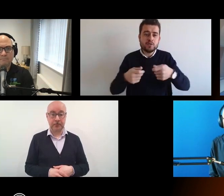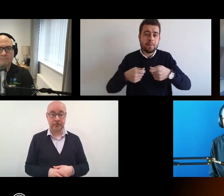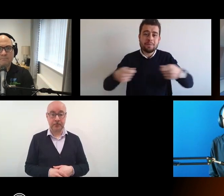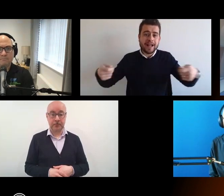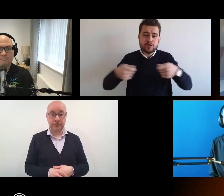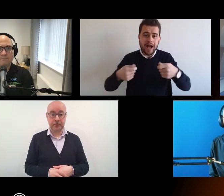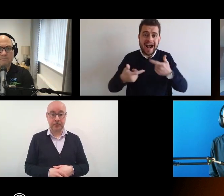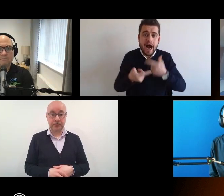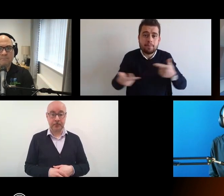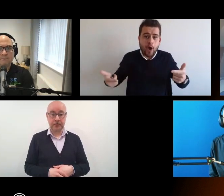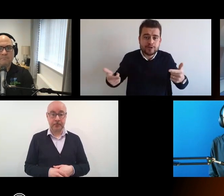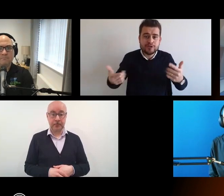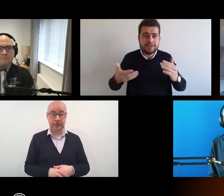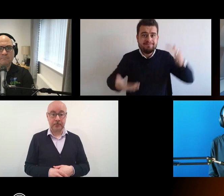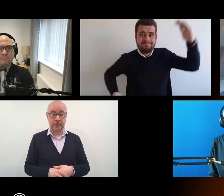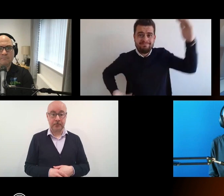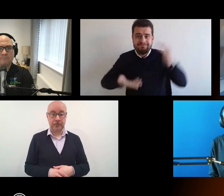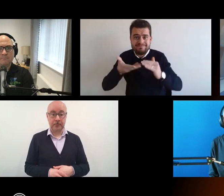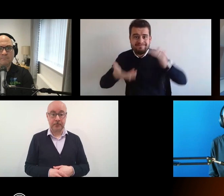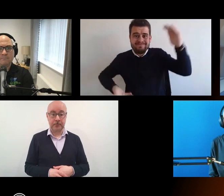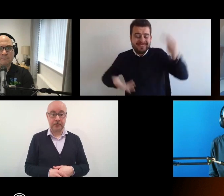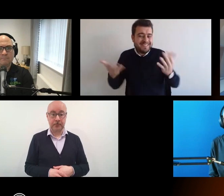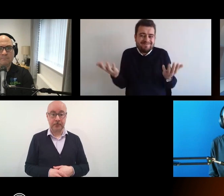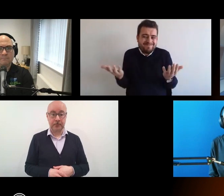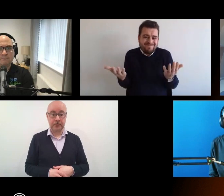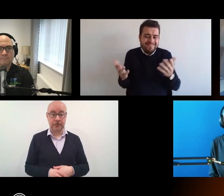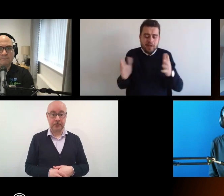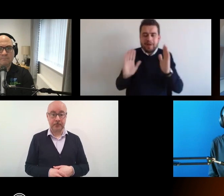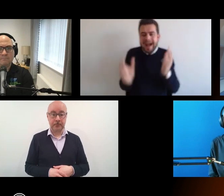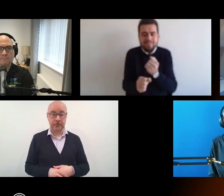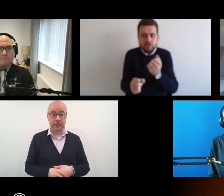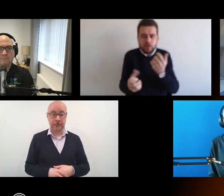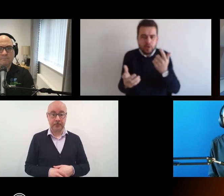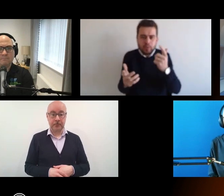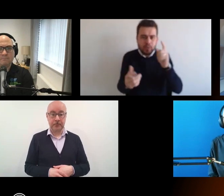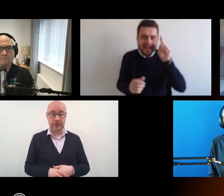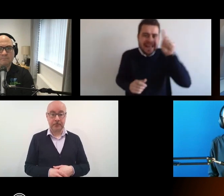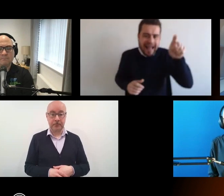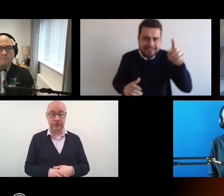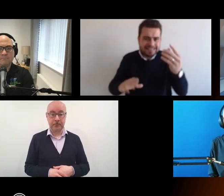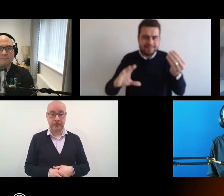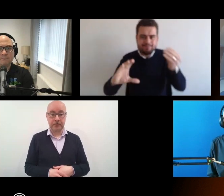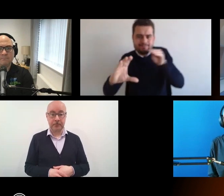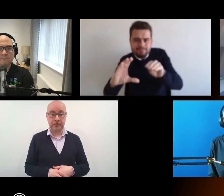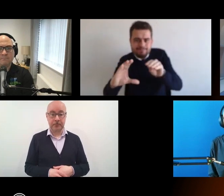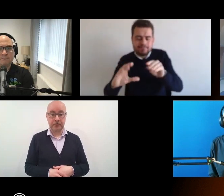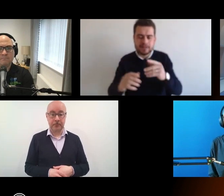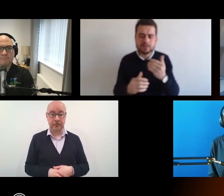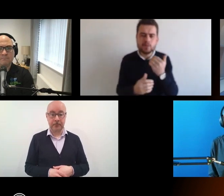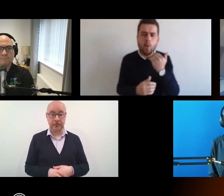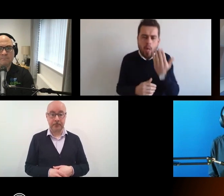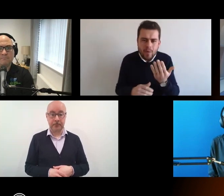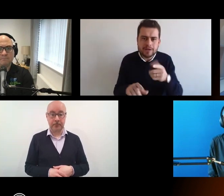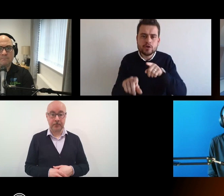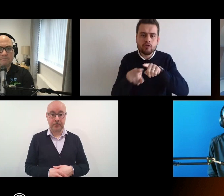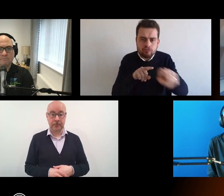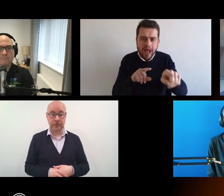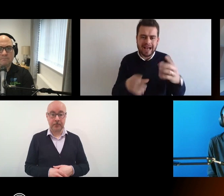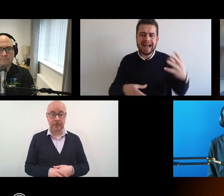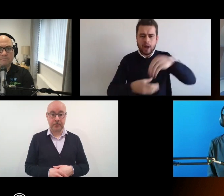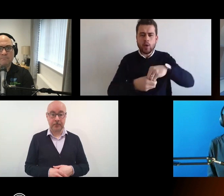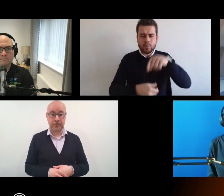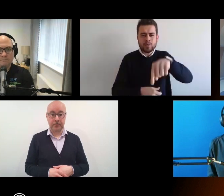of your planning, it's really hard to measure how much that should be, but put something in there,